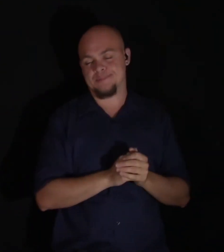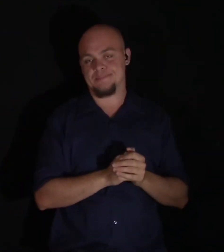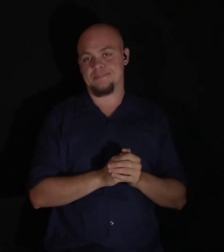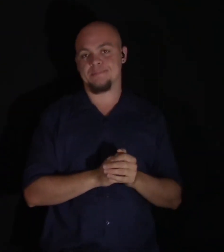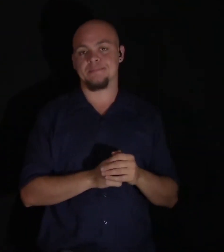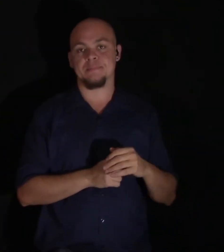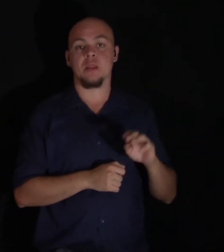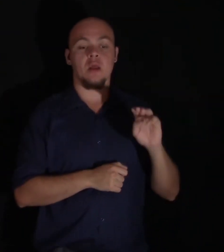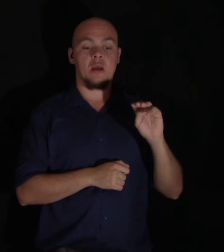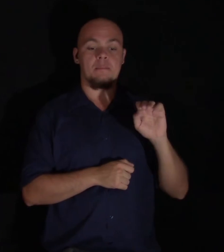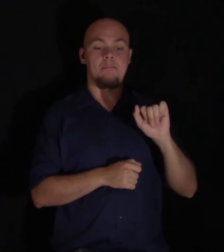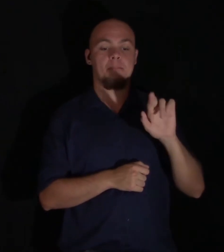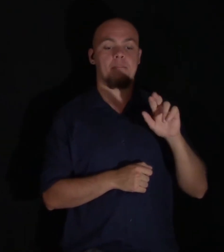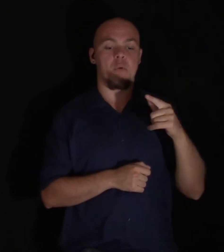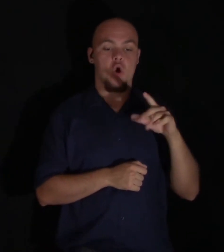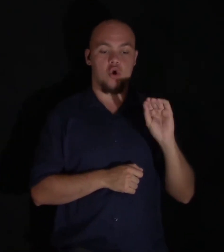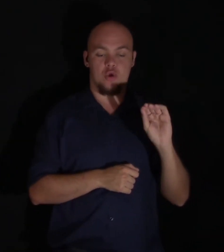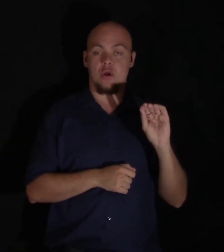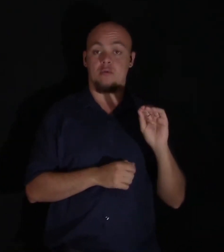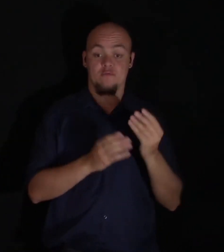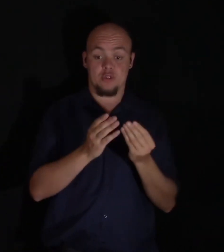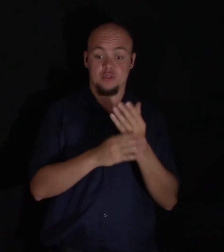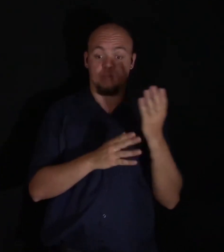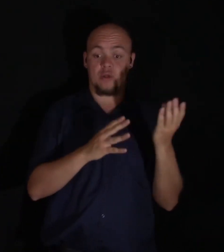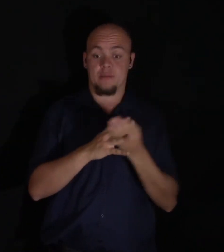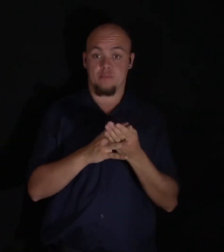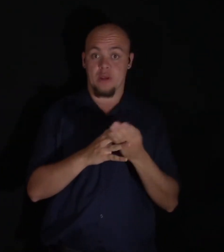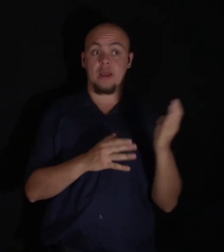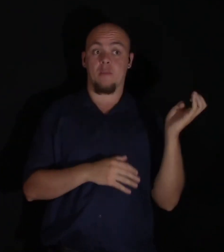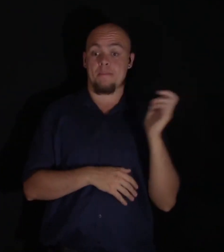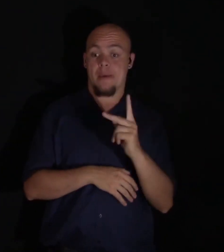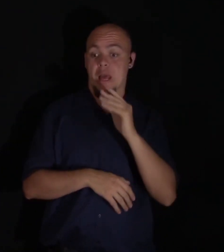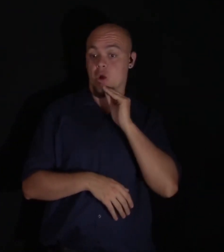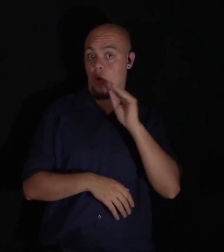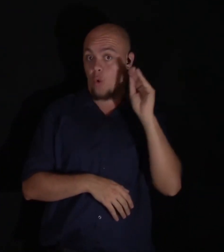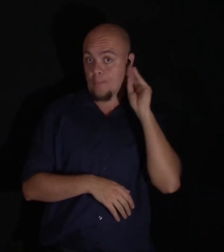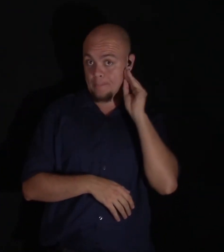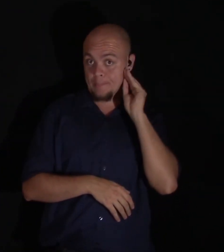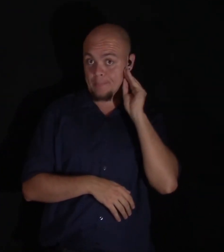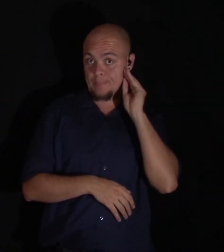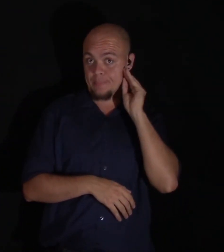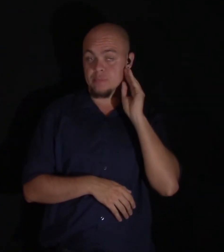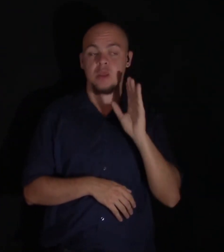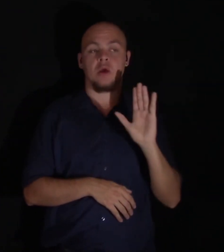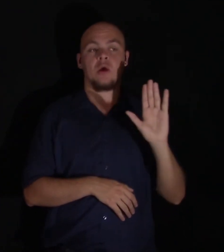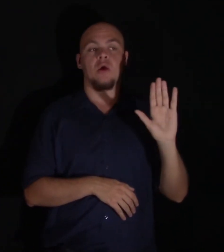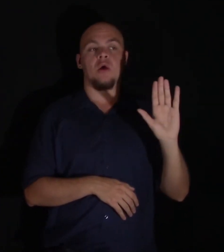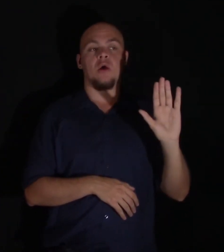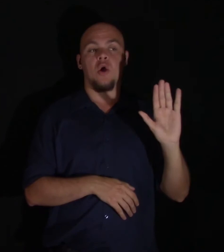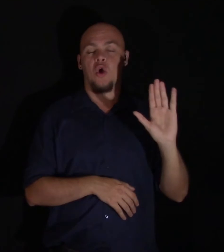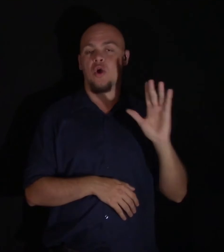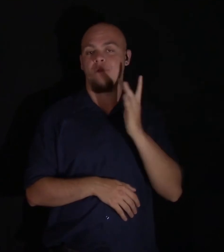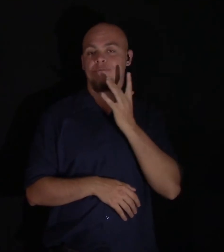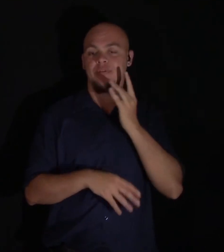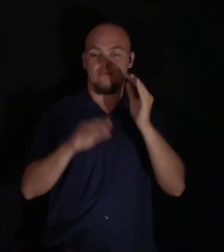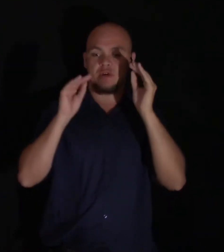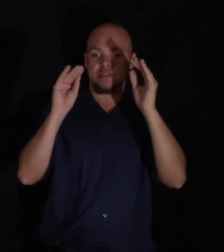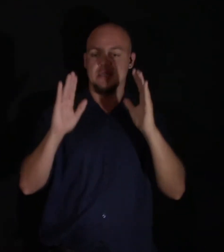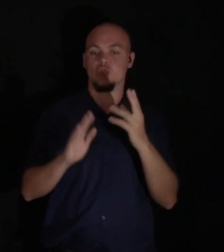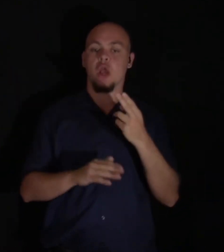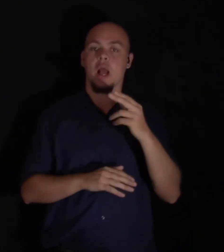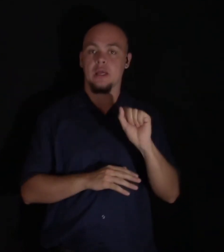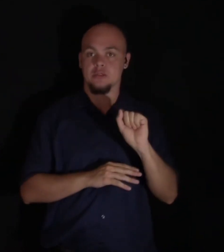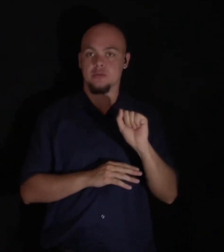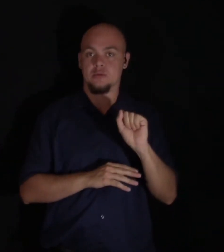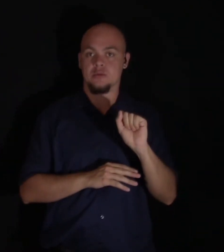Margot came back home over spring break, she went to visit her favorite teacher from high school, a man